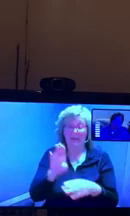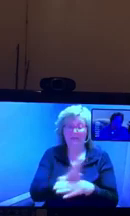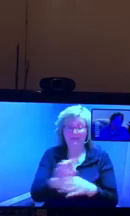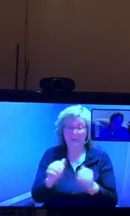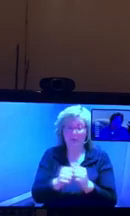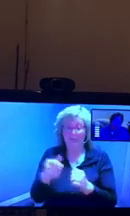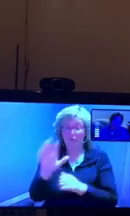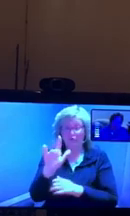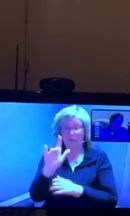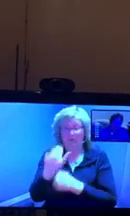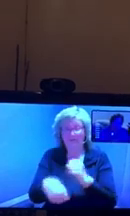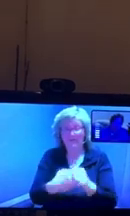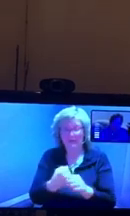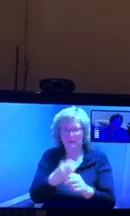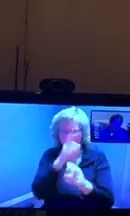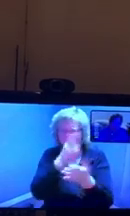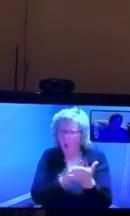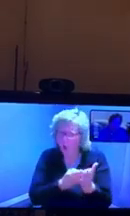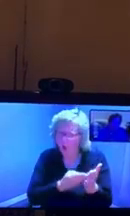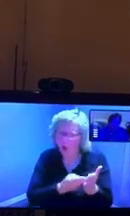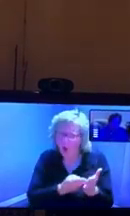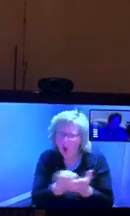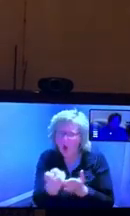man, caring, transparent.